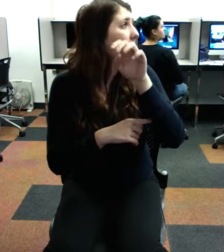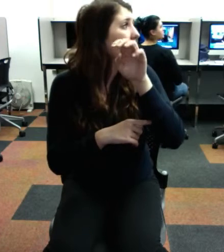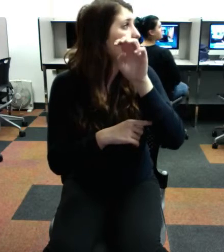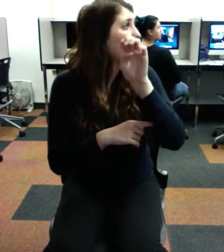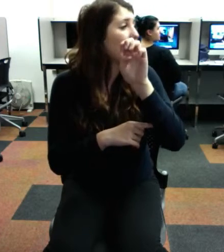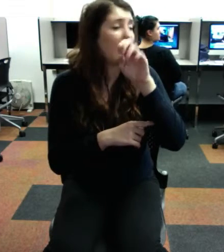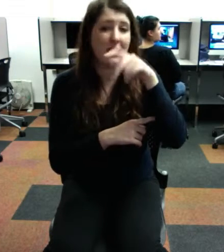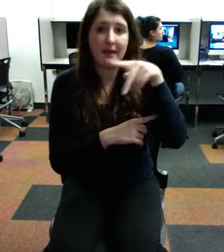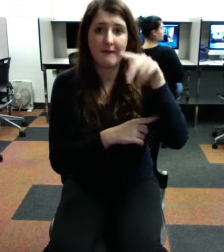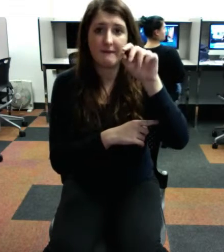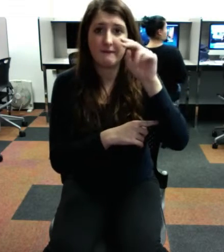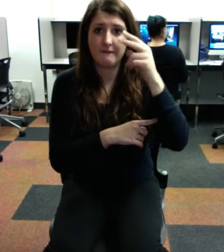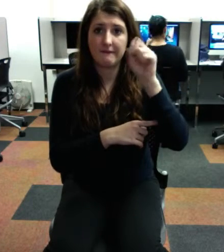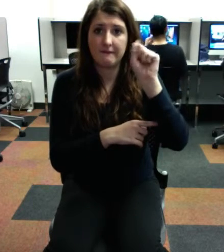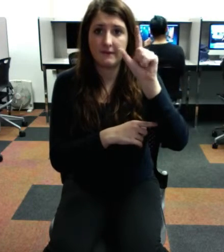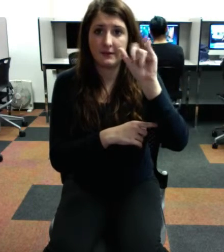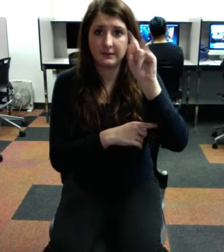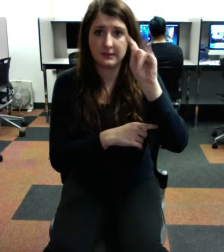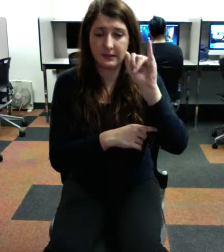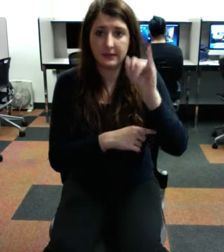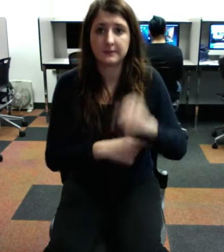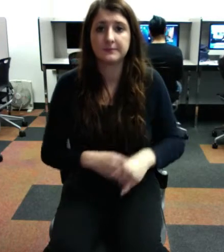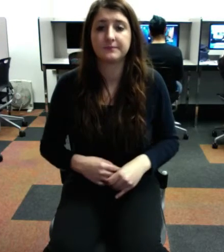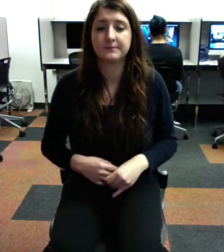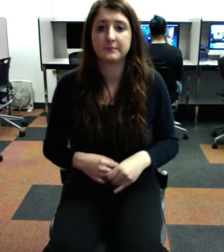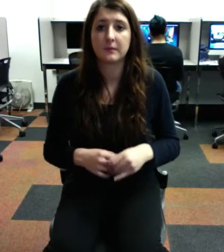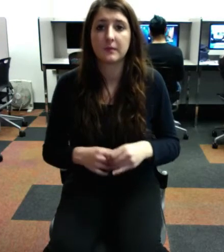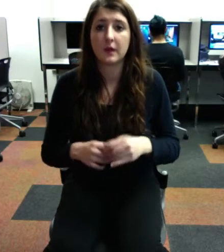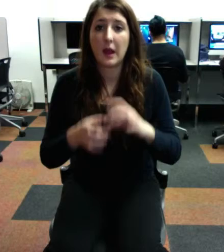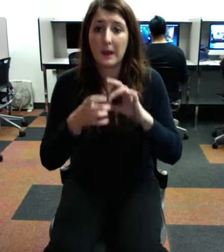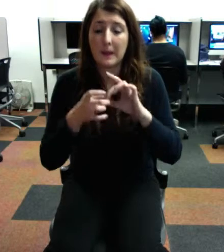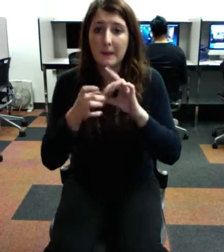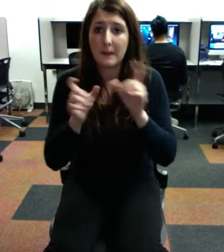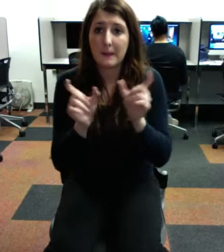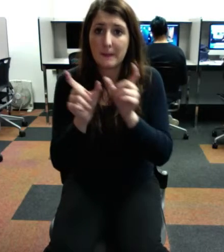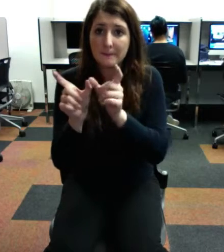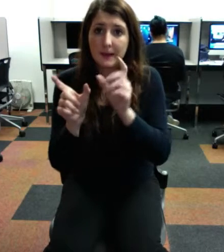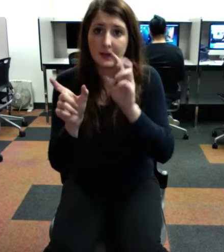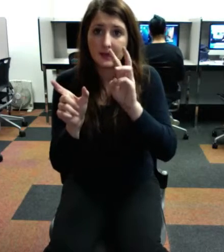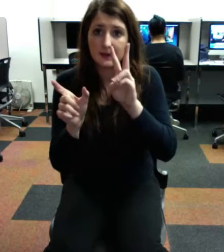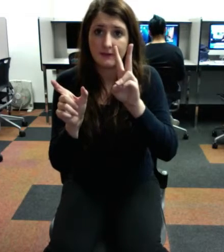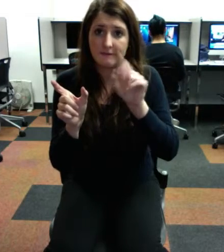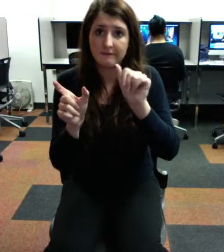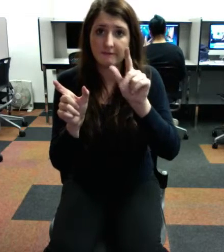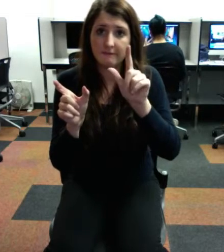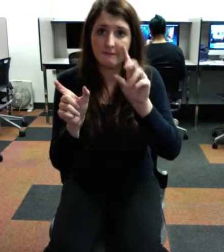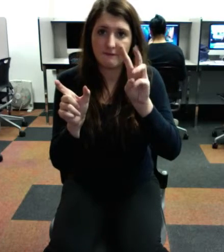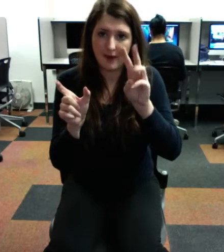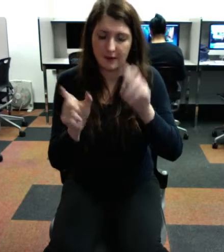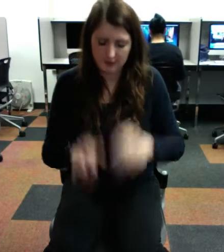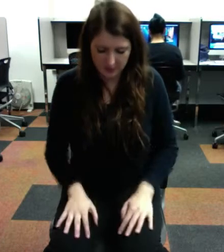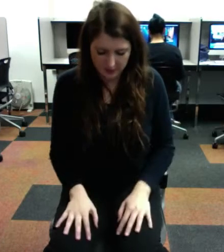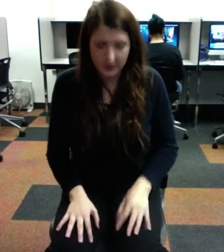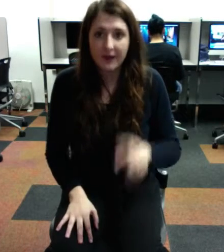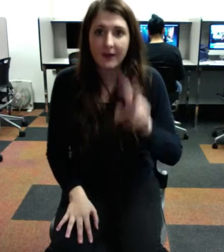And a combining vowel can also be used when two or more word roots are joined together, such as with